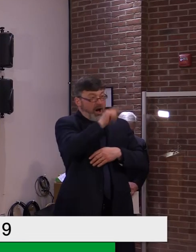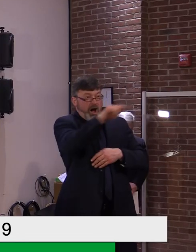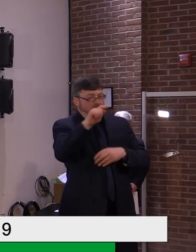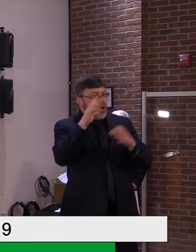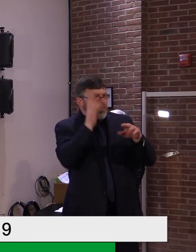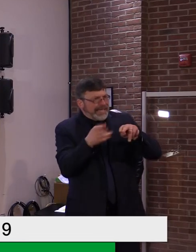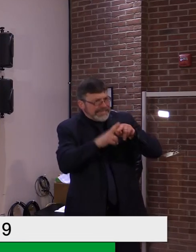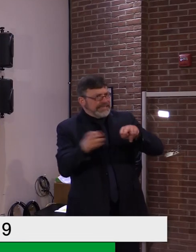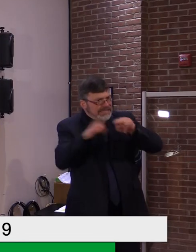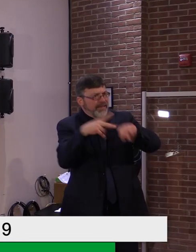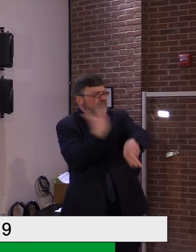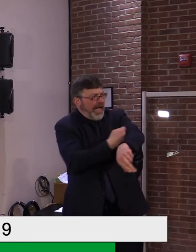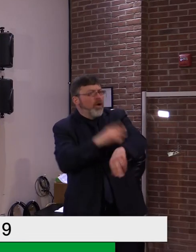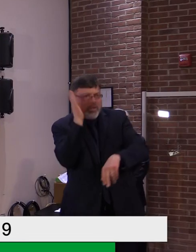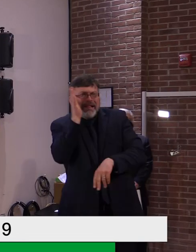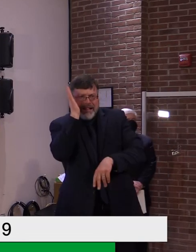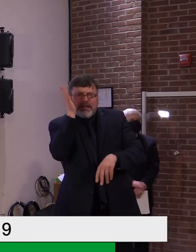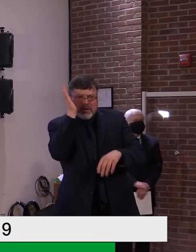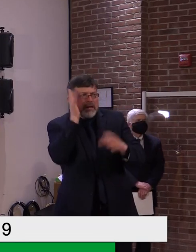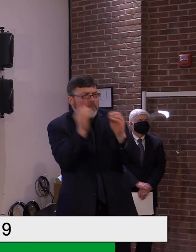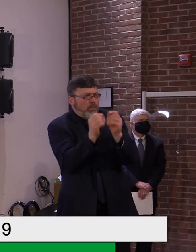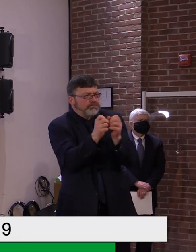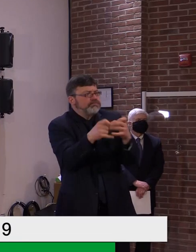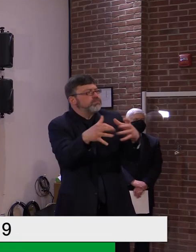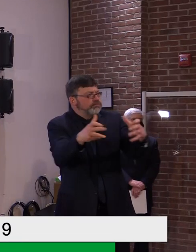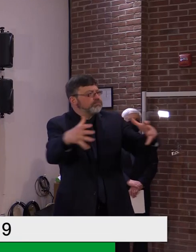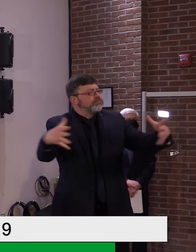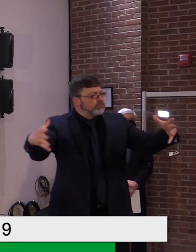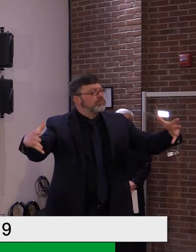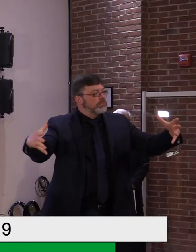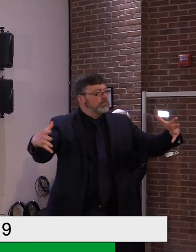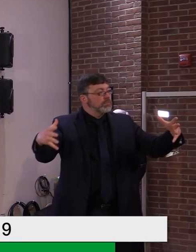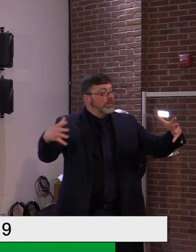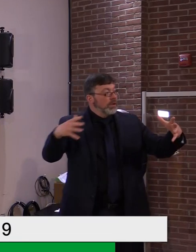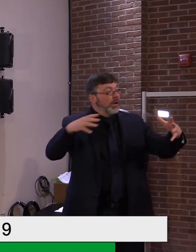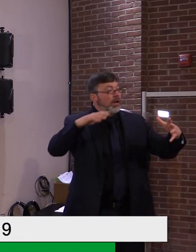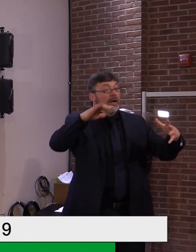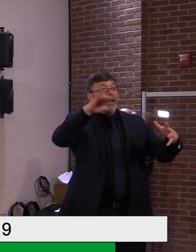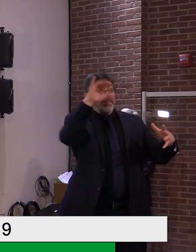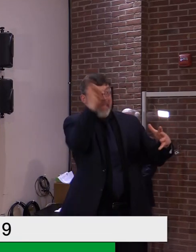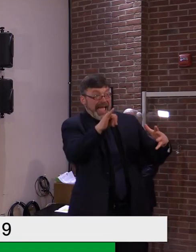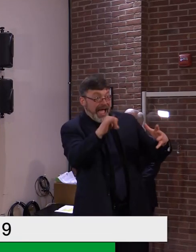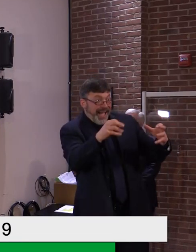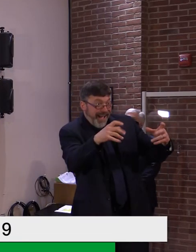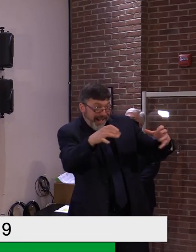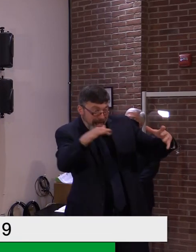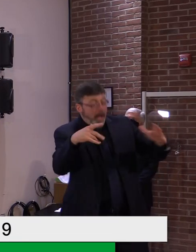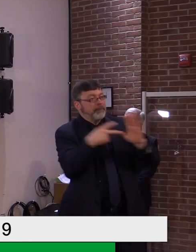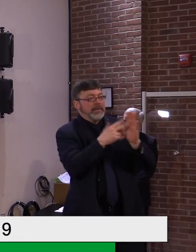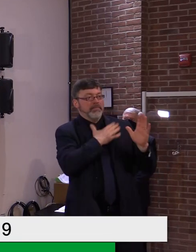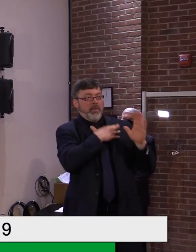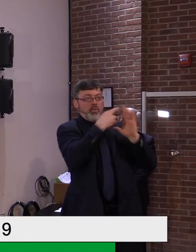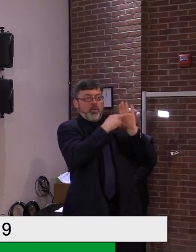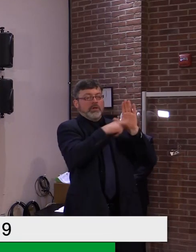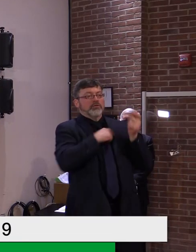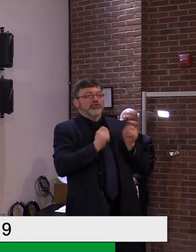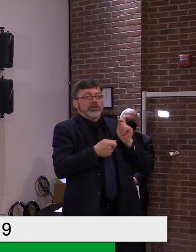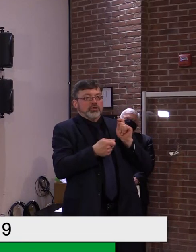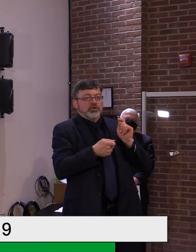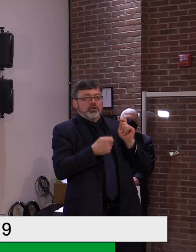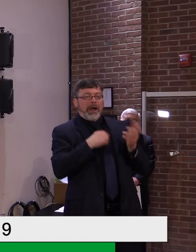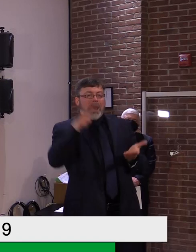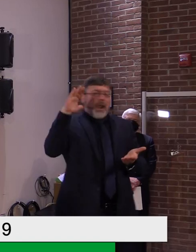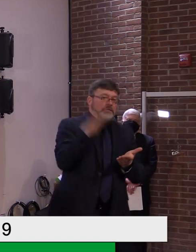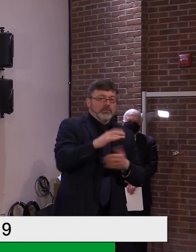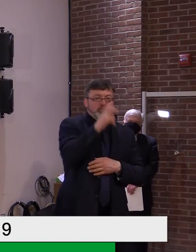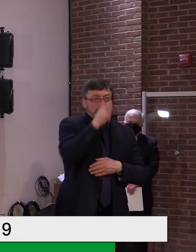discussion really, you know, we talk about all the sectors. We have a variety of other sectors that are still in a posture of being, you know, restricted